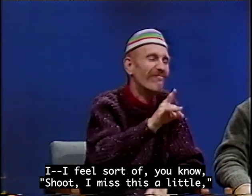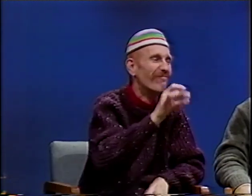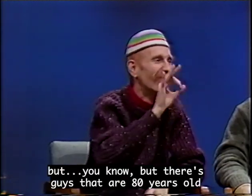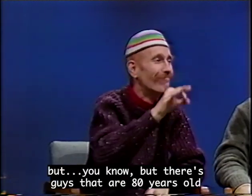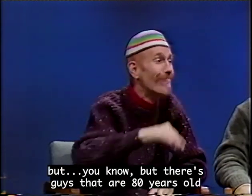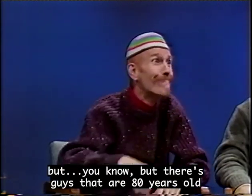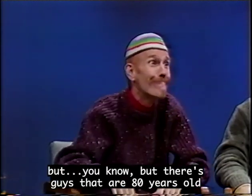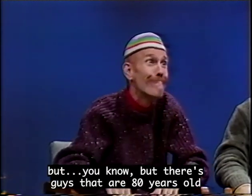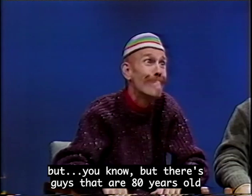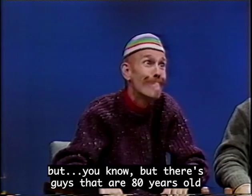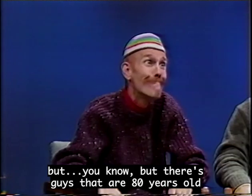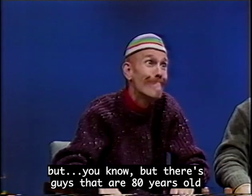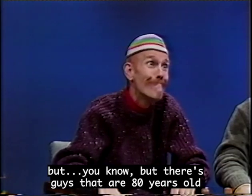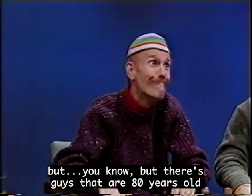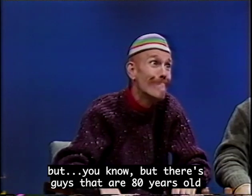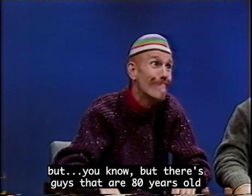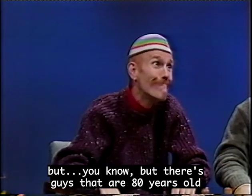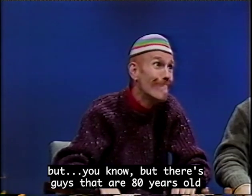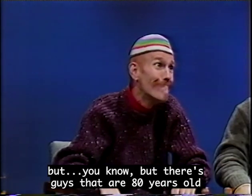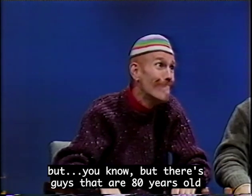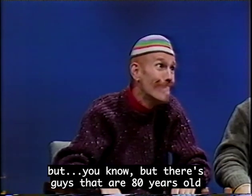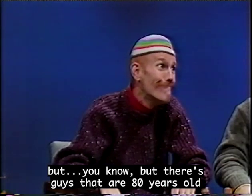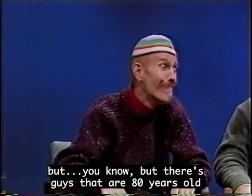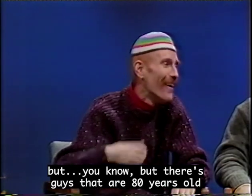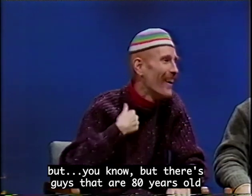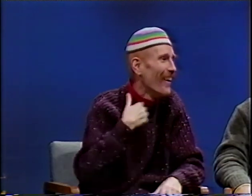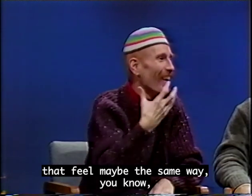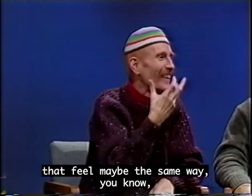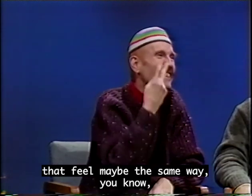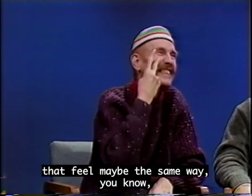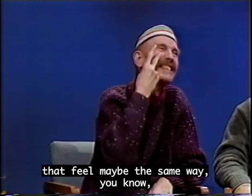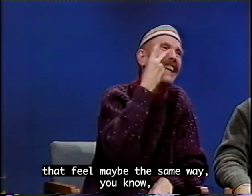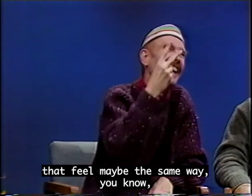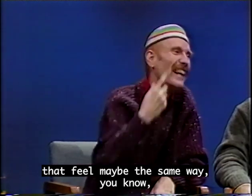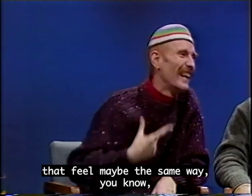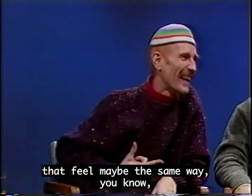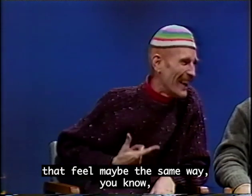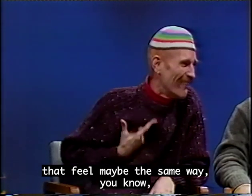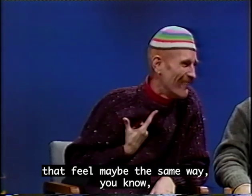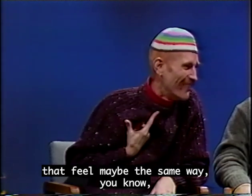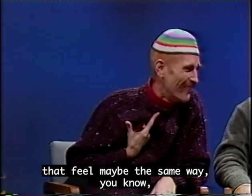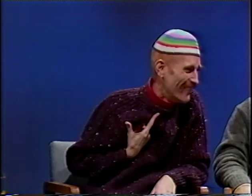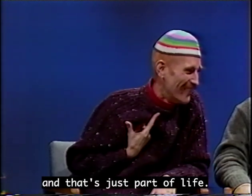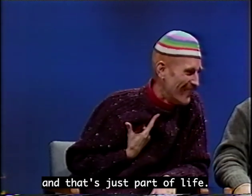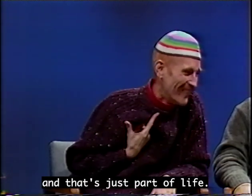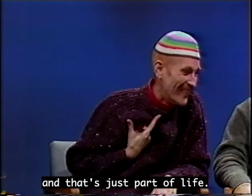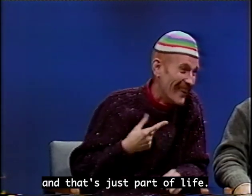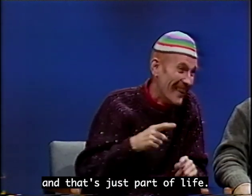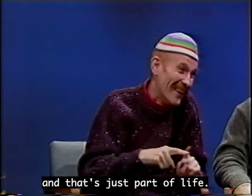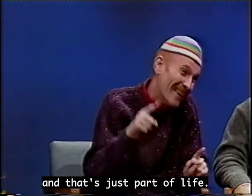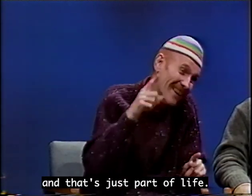little, but, you know, but there's guys that are 80 years old that feel maybe the same way, you know, and that's just part of life.